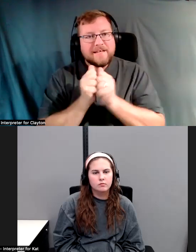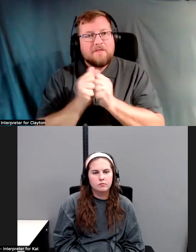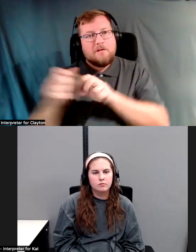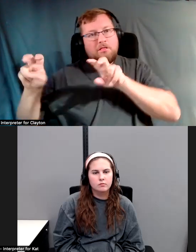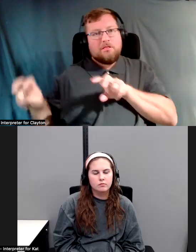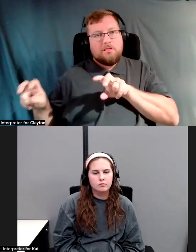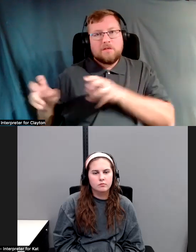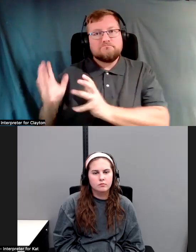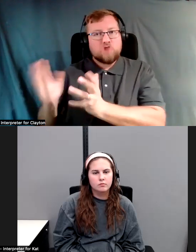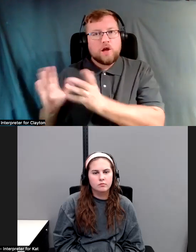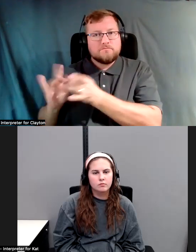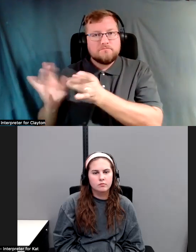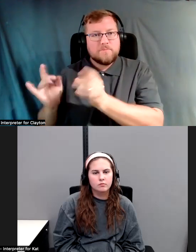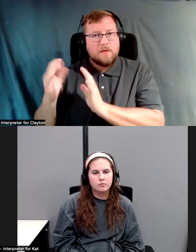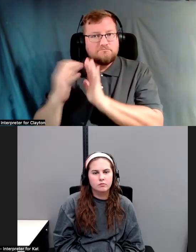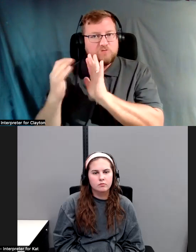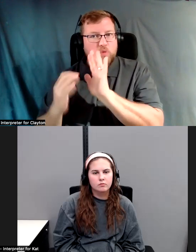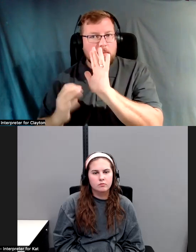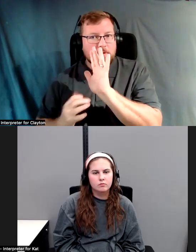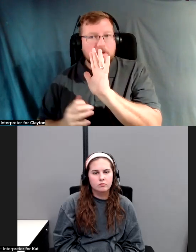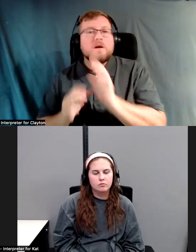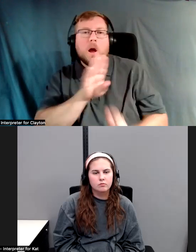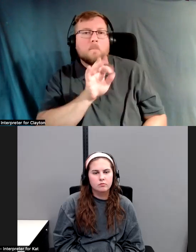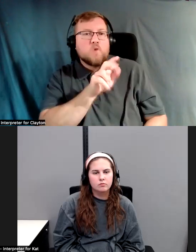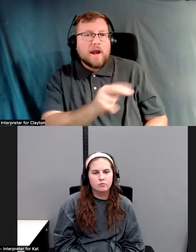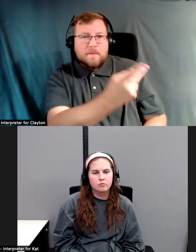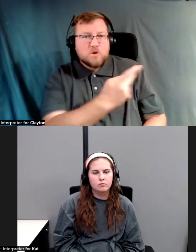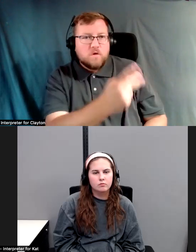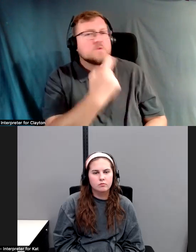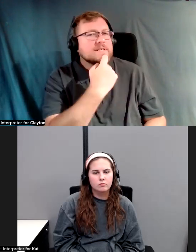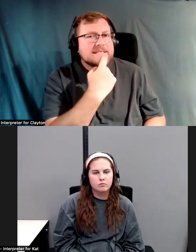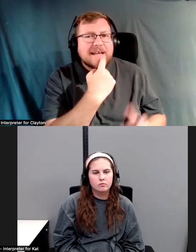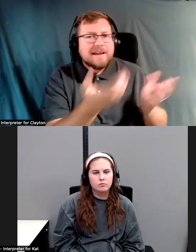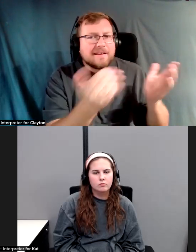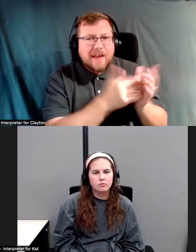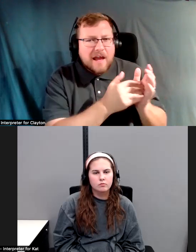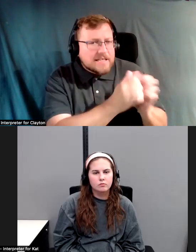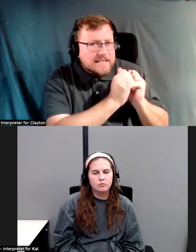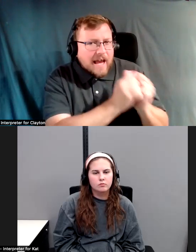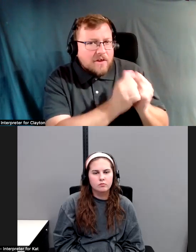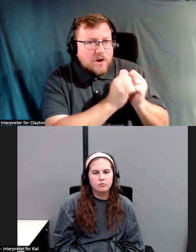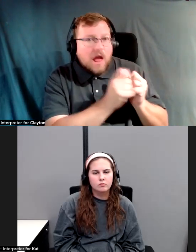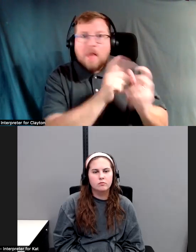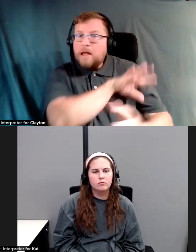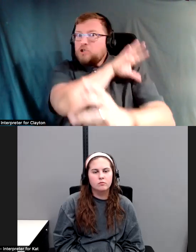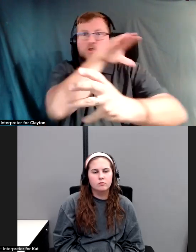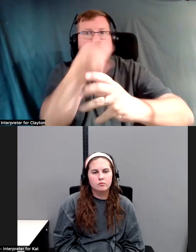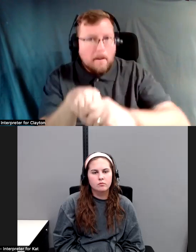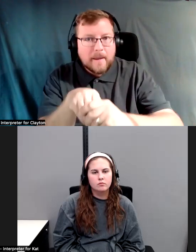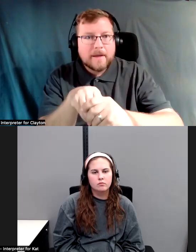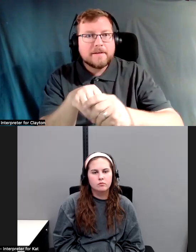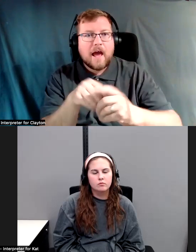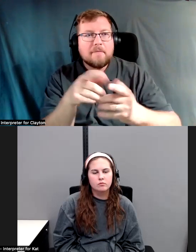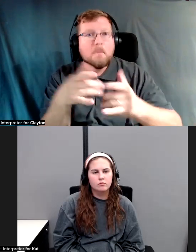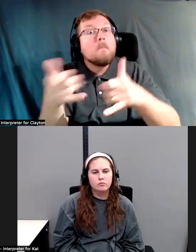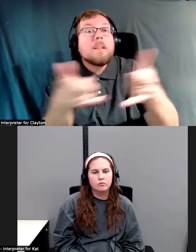even with Brennan and stuff like that, we probably just say it out loud a few times and then just get right into the scene and sort of collab and just play and have a